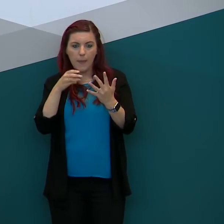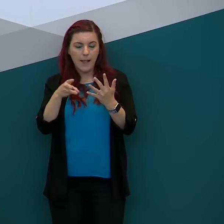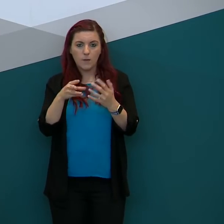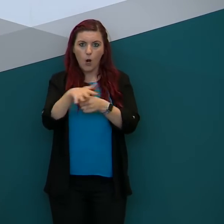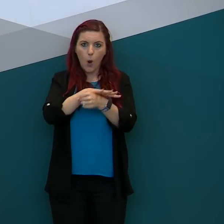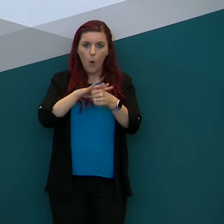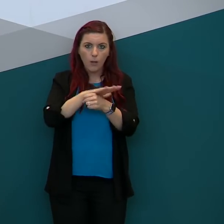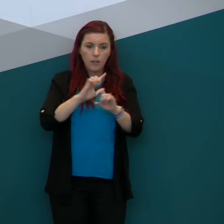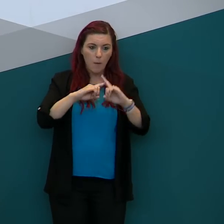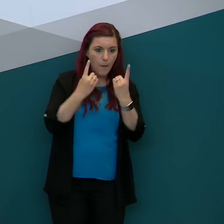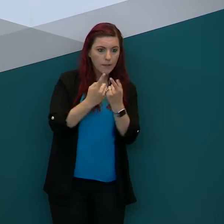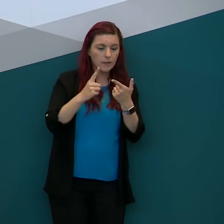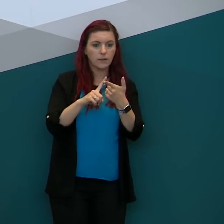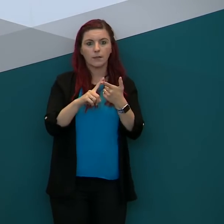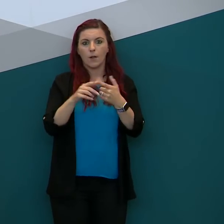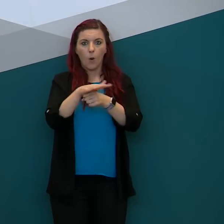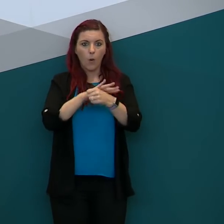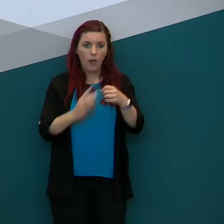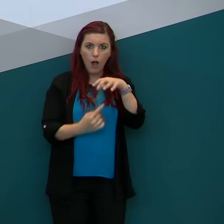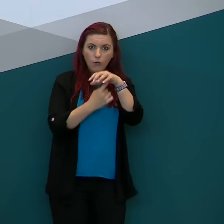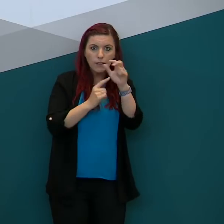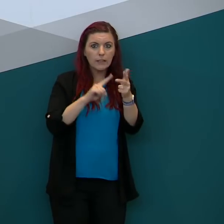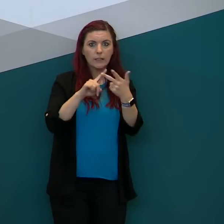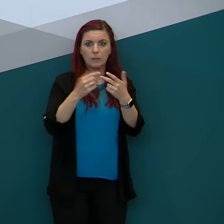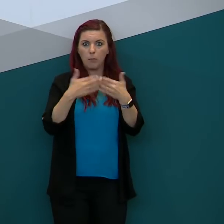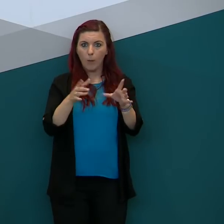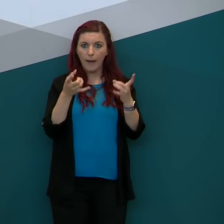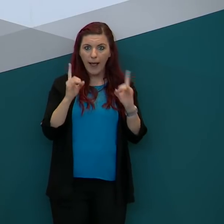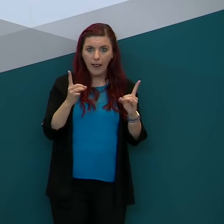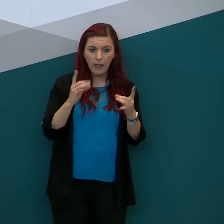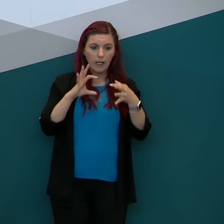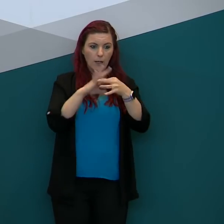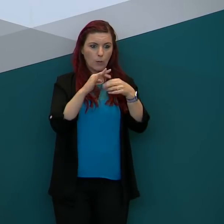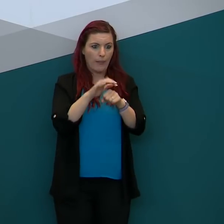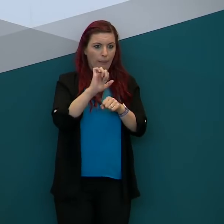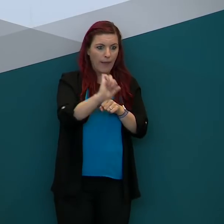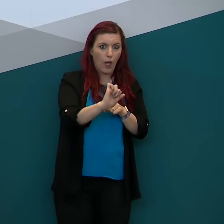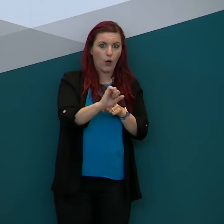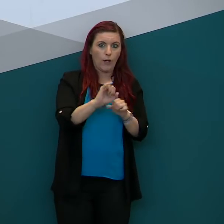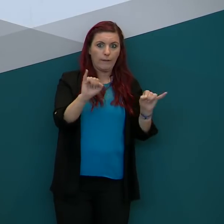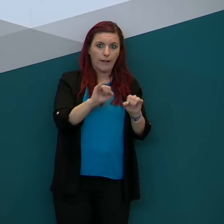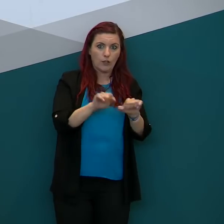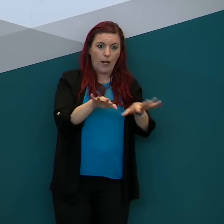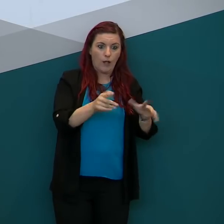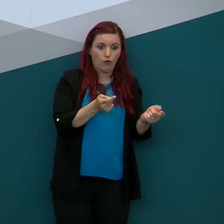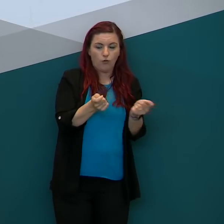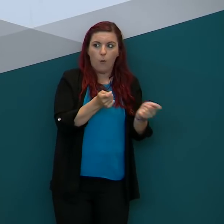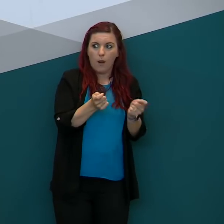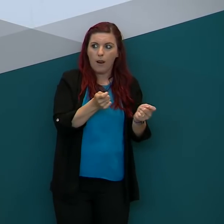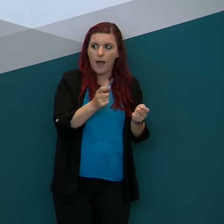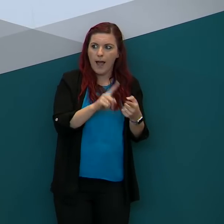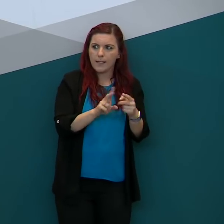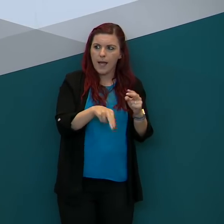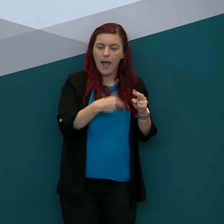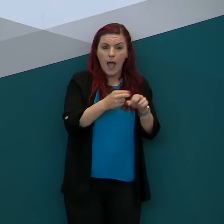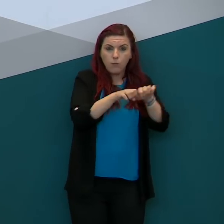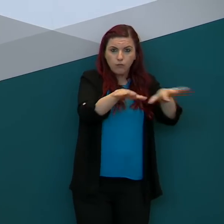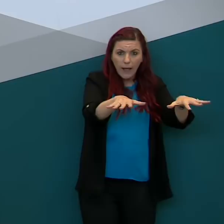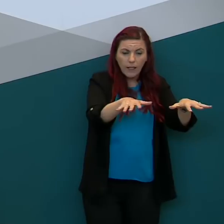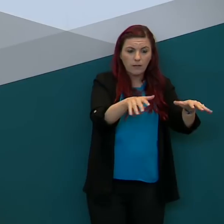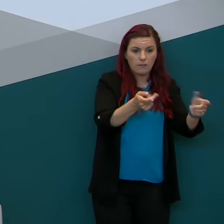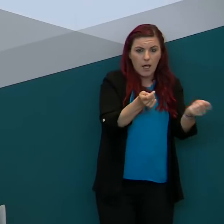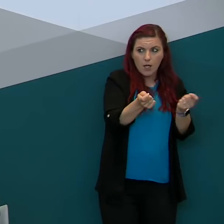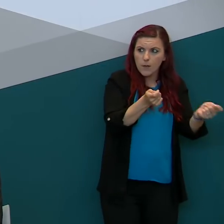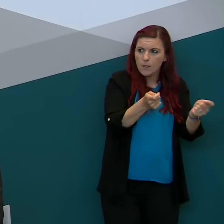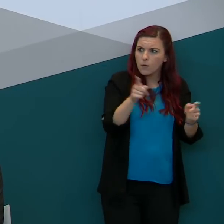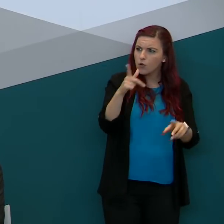Health following their own inspection of the facility and in line with their outbreak management in that particular facility. Sorry, can I just check on that? The CWS facility